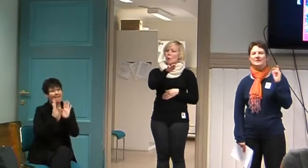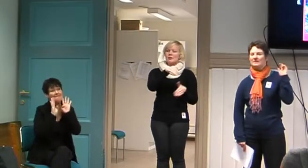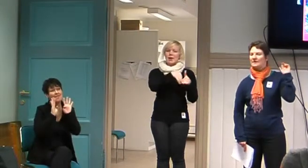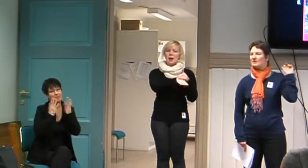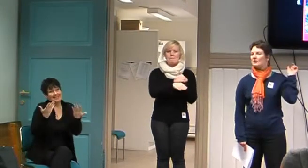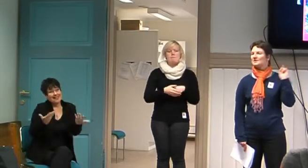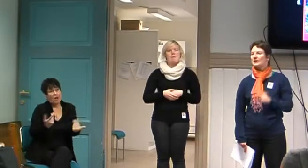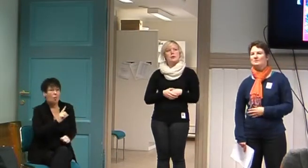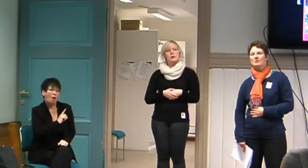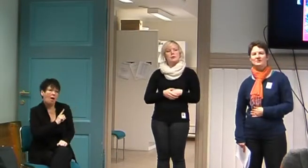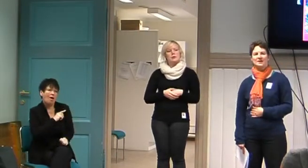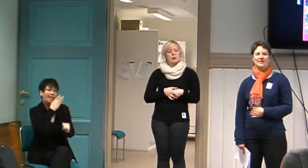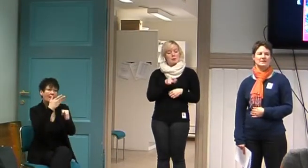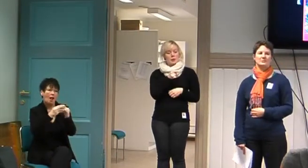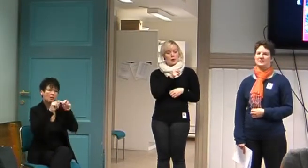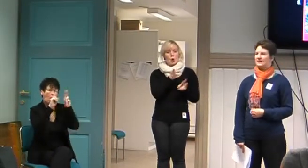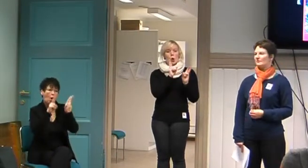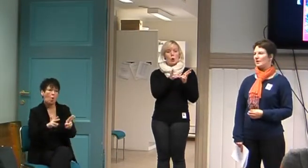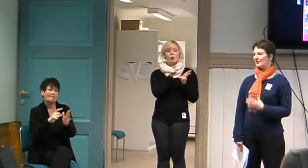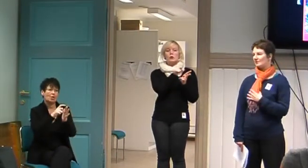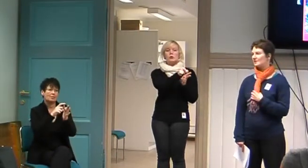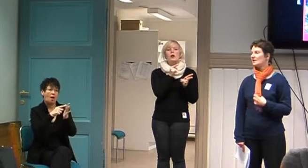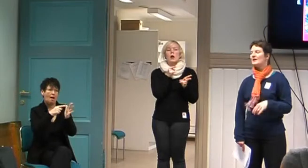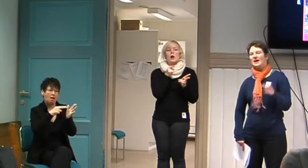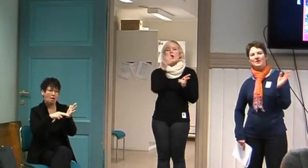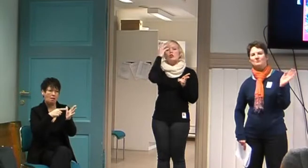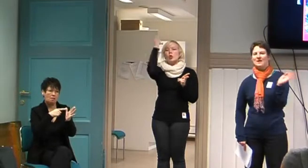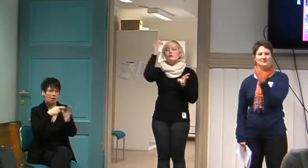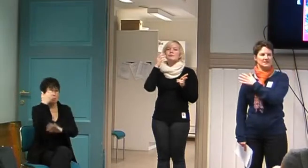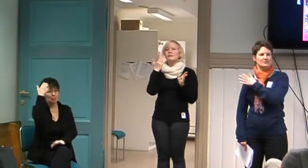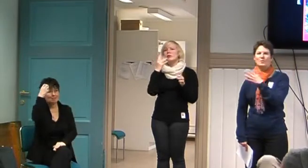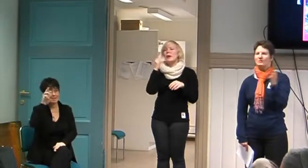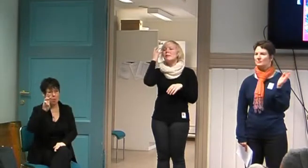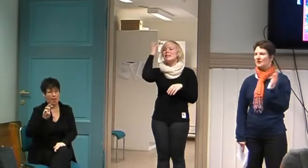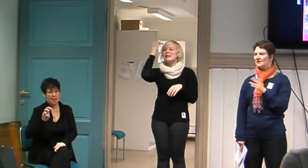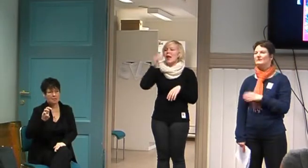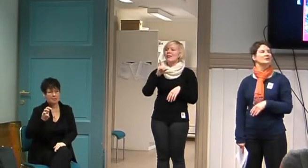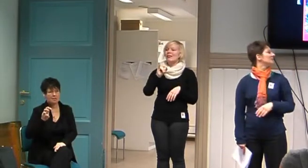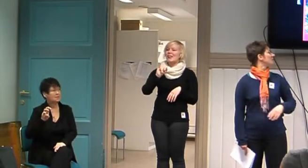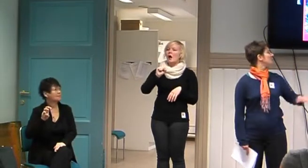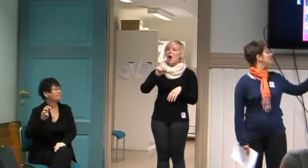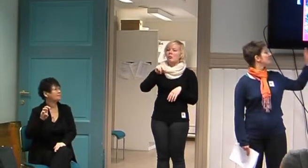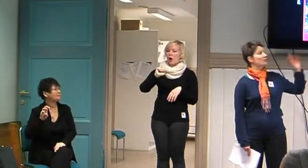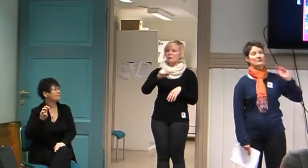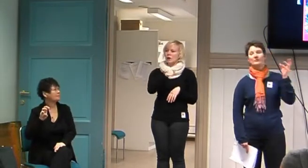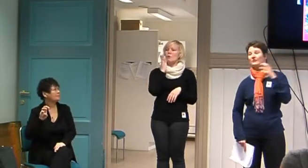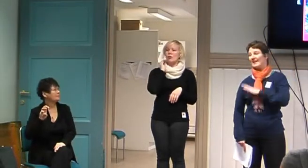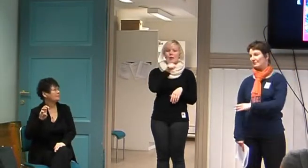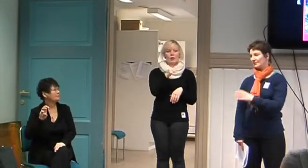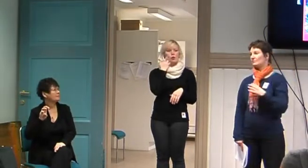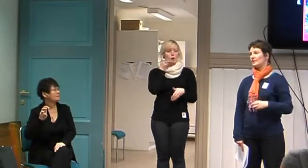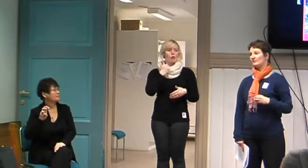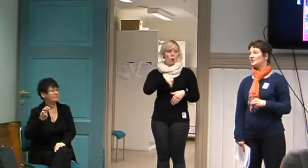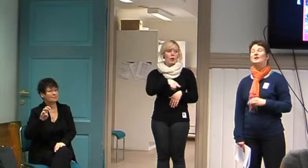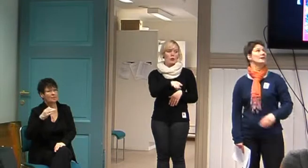as being the last home of Diana, Princess of Wales, and you may have seen the worldwide photographs of